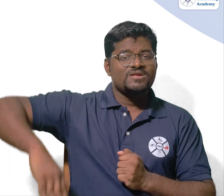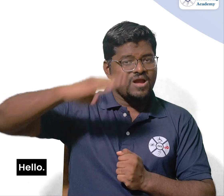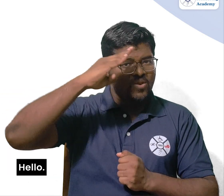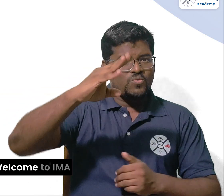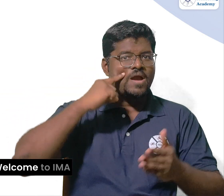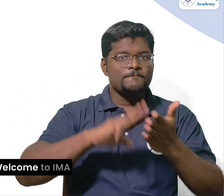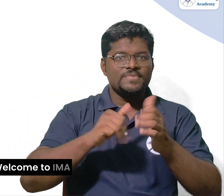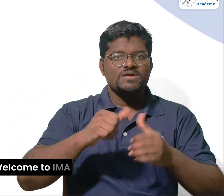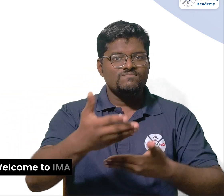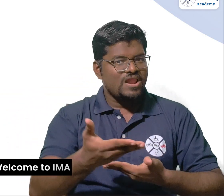Hello, welcome to IMA.